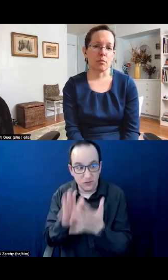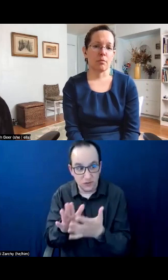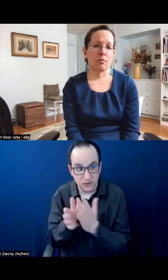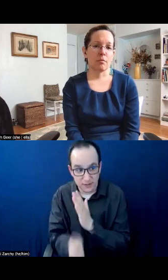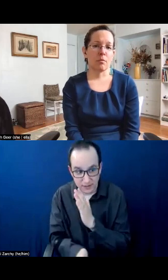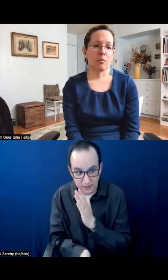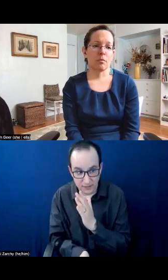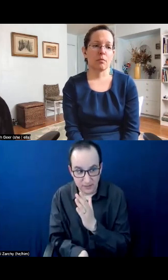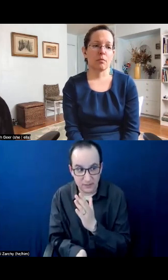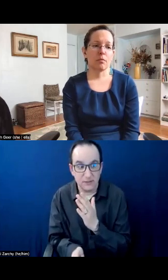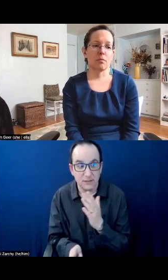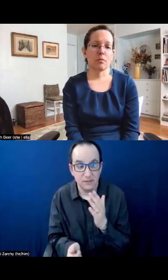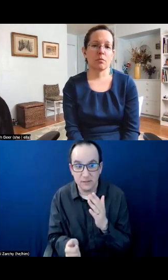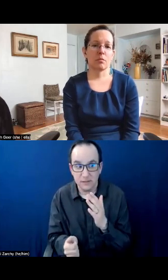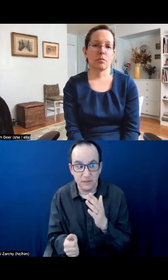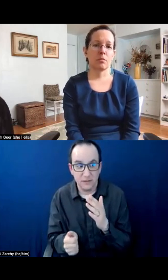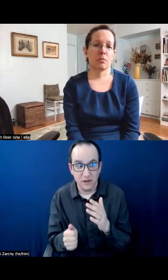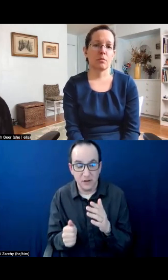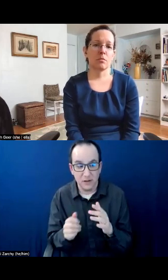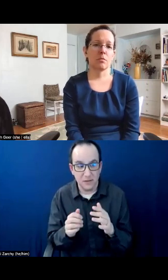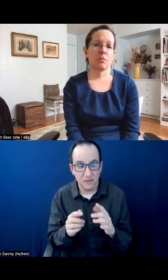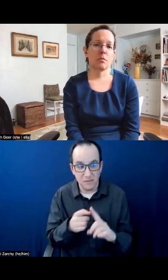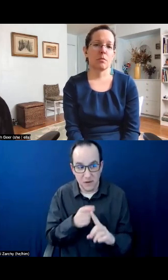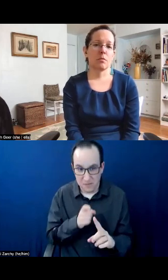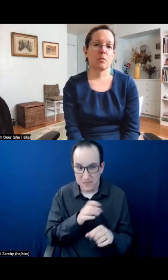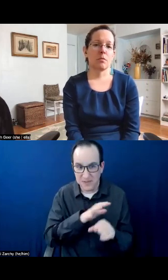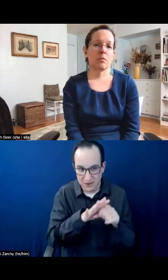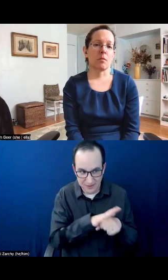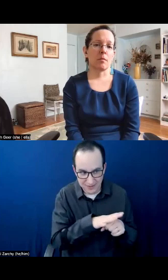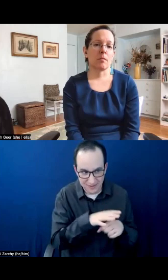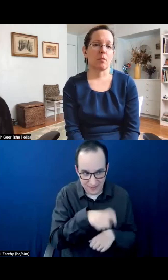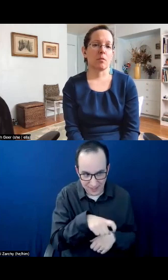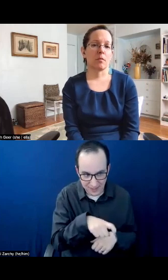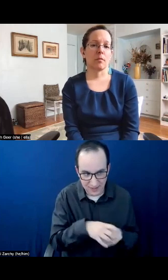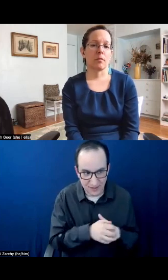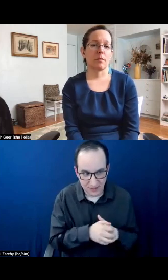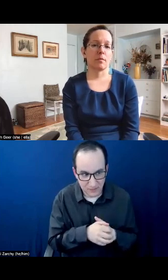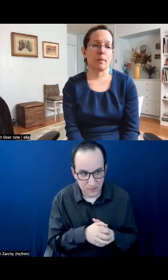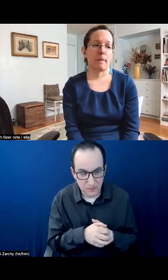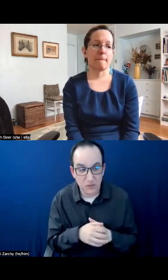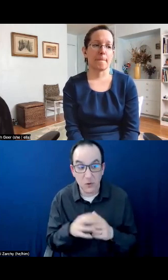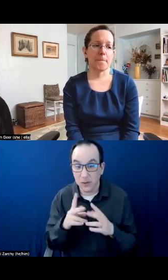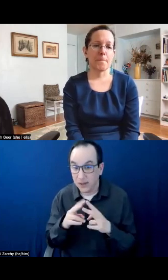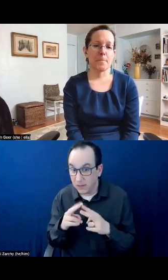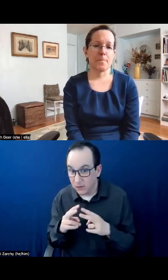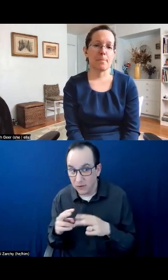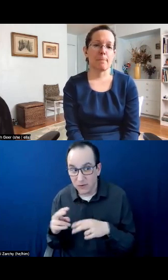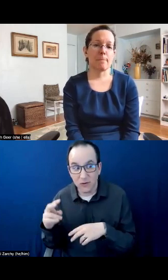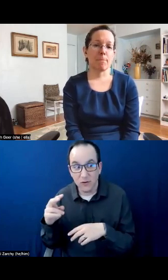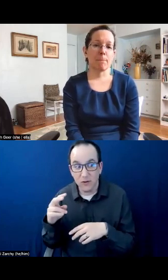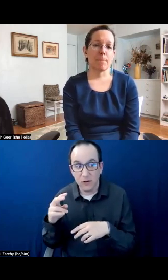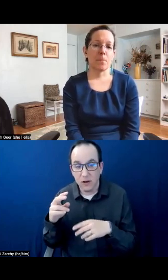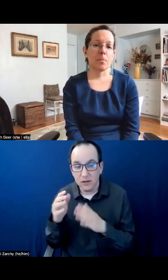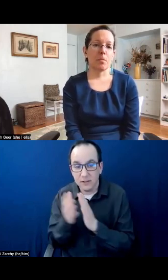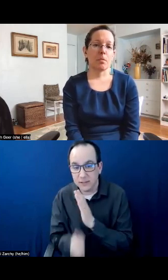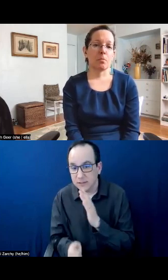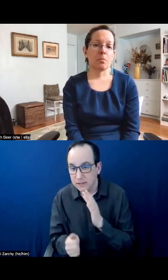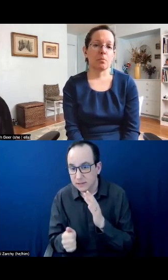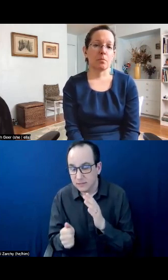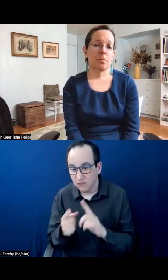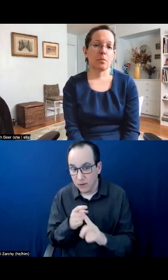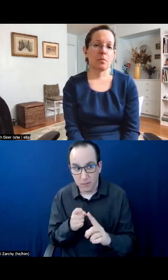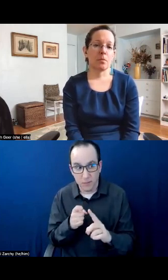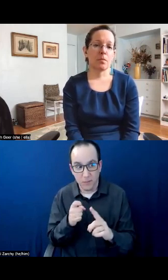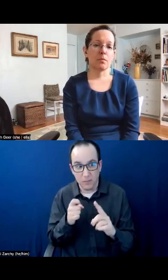And setting goals should address those gaps in skills from those areas of need, whether